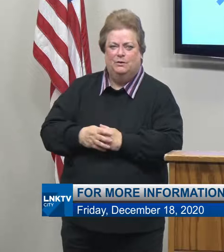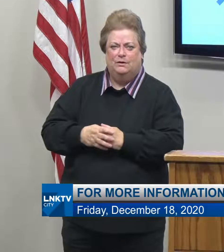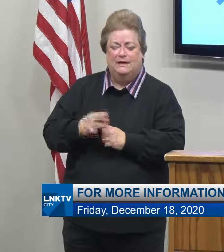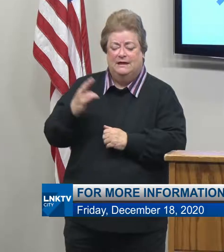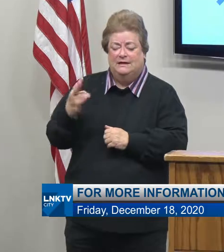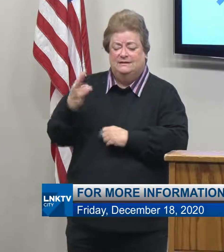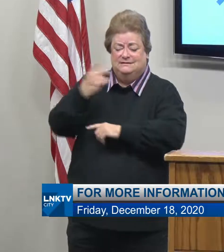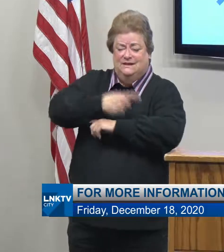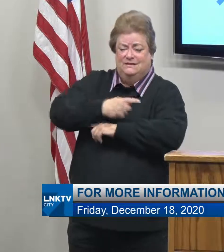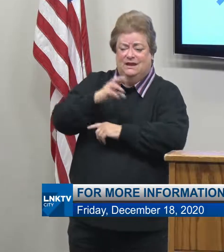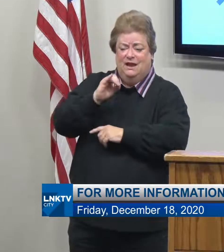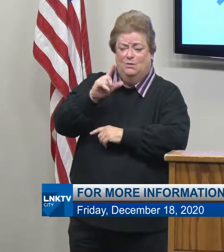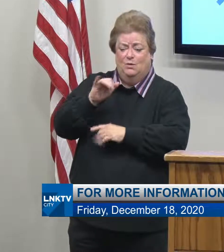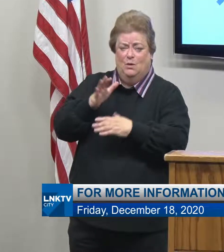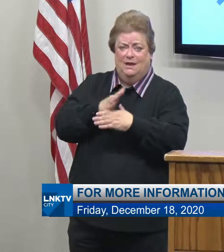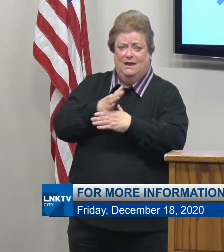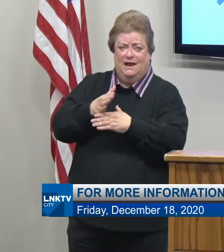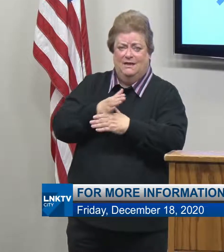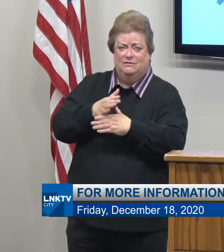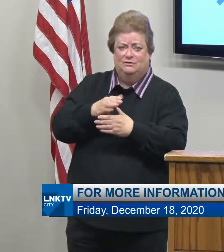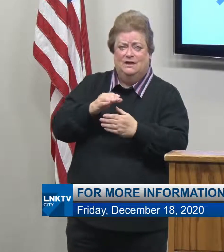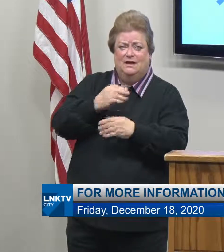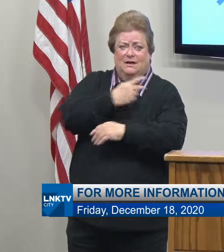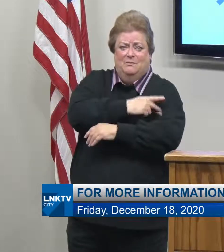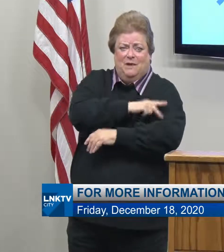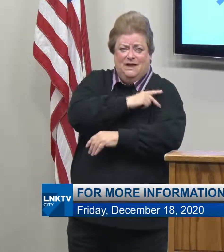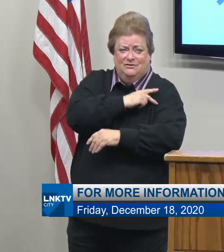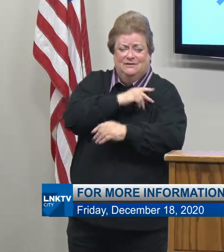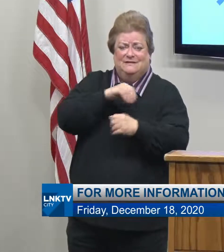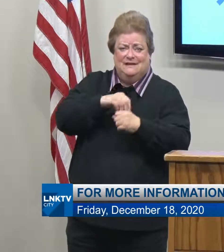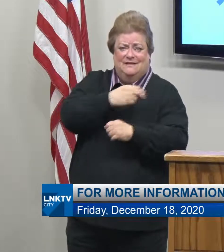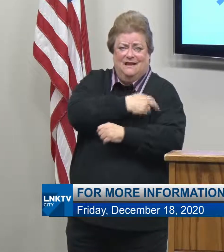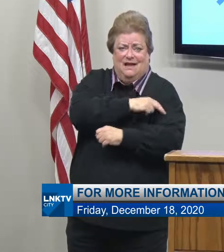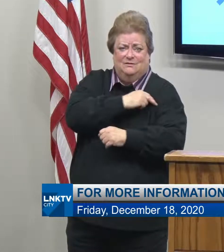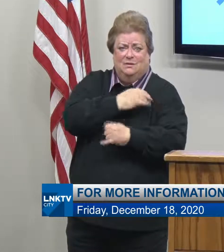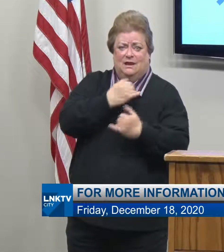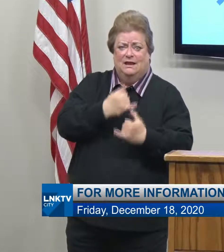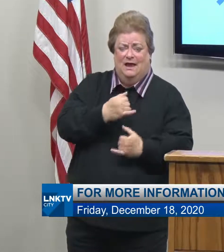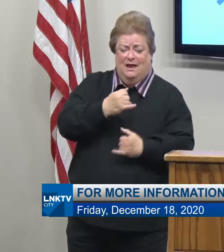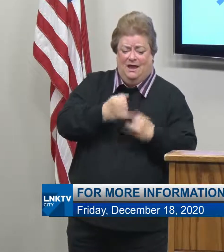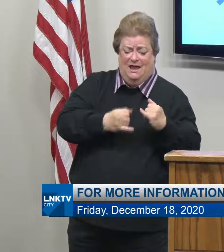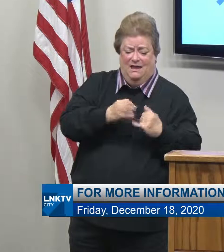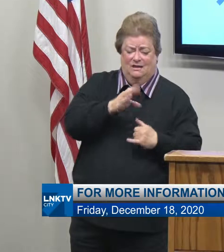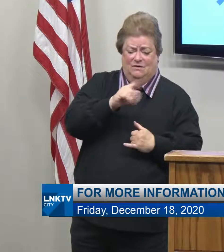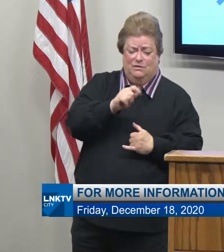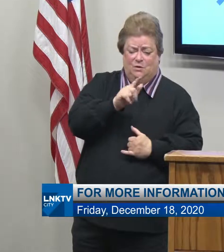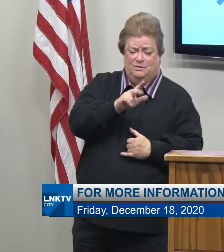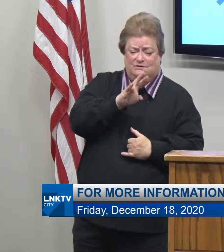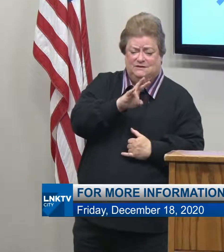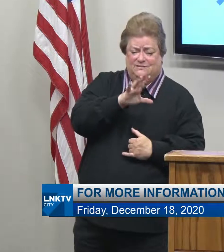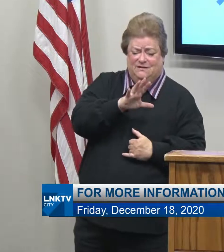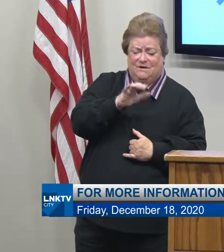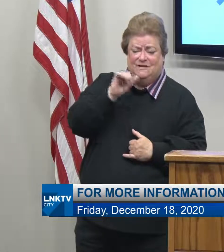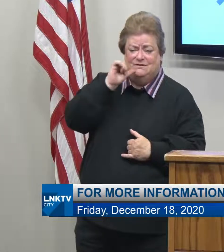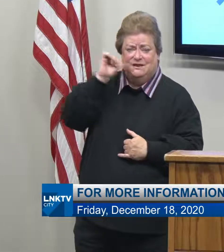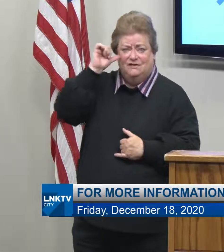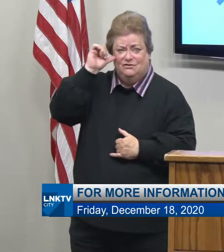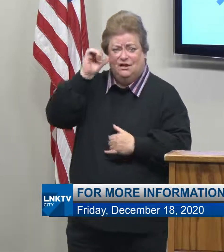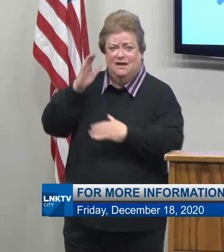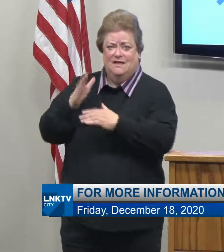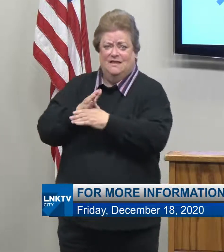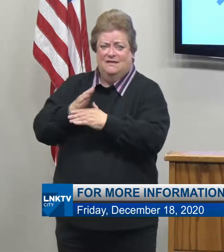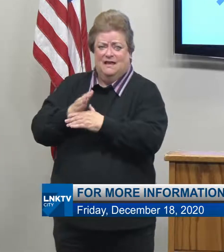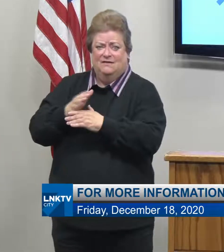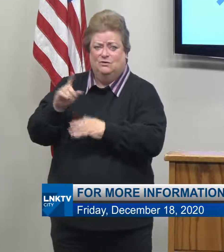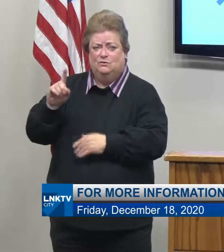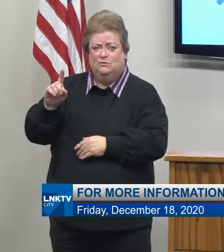7-day rolling average of COVID-19 patients hospitalized was 75 at the end of October, as of yesterday, the average was